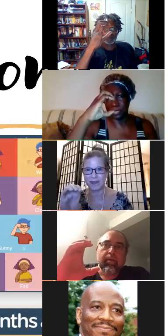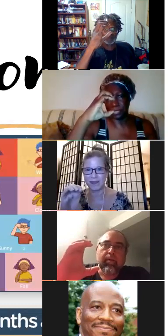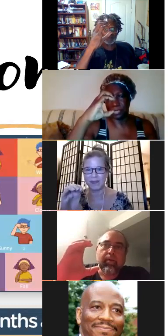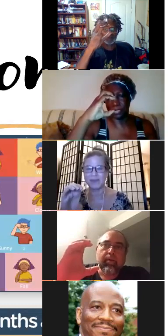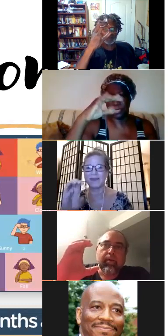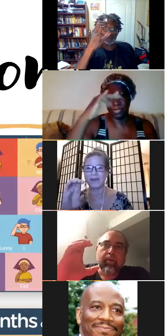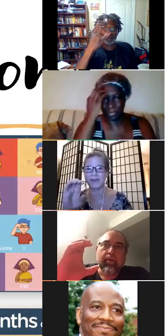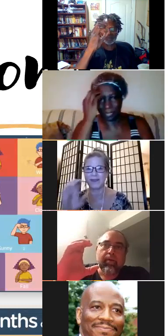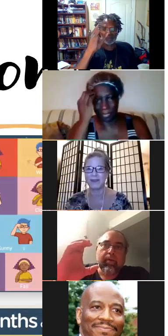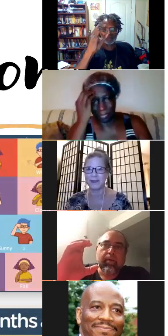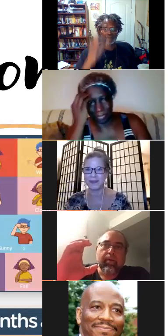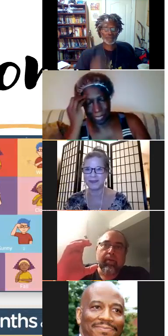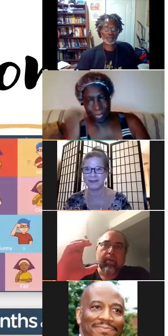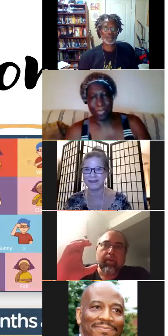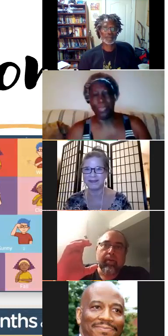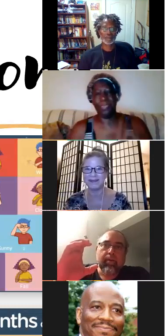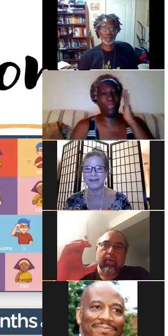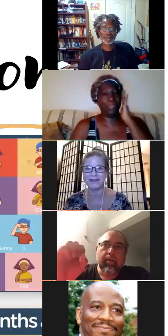Wow.